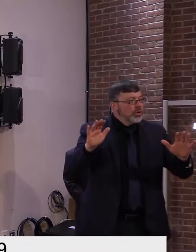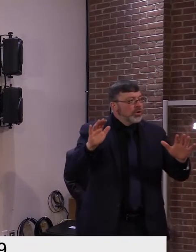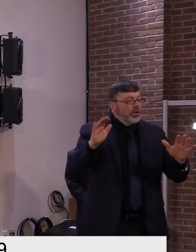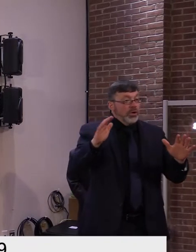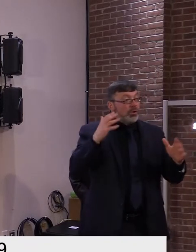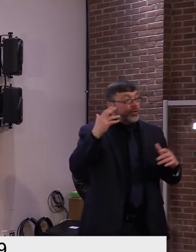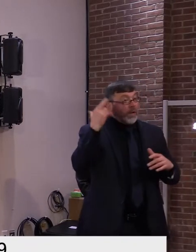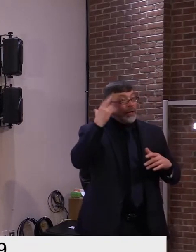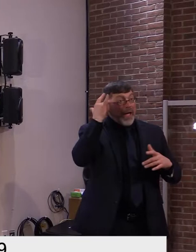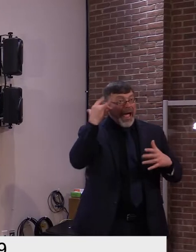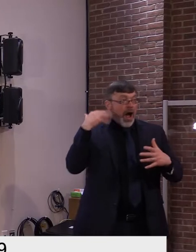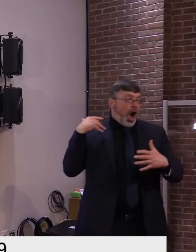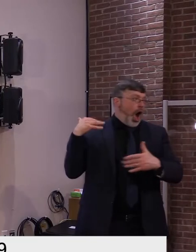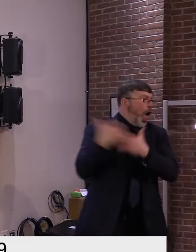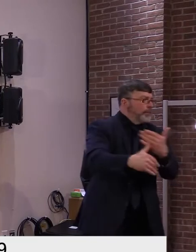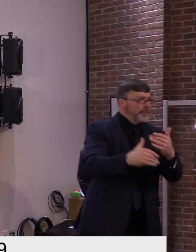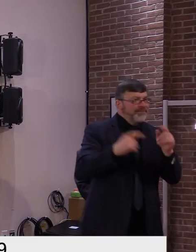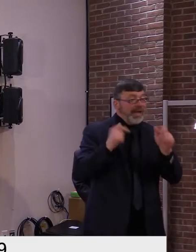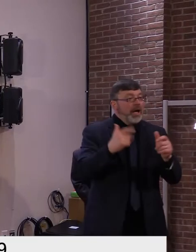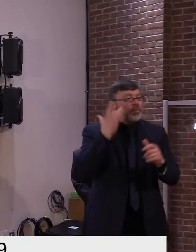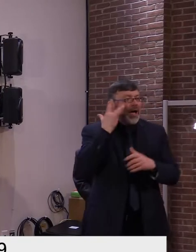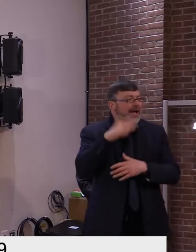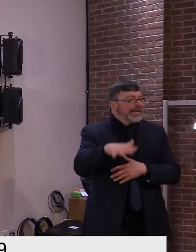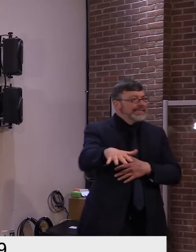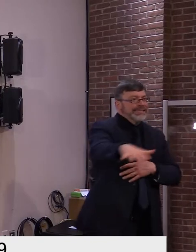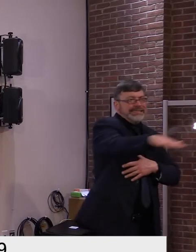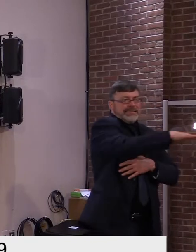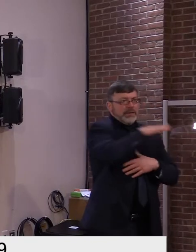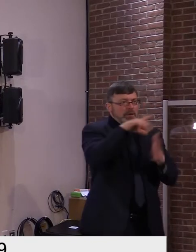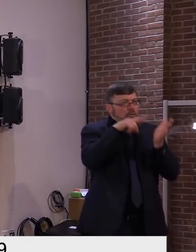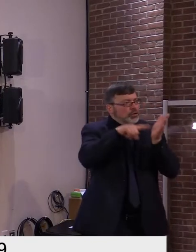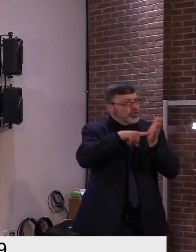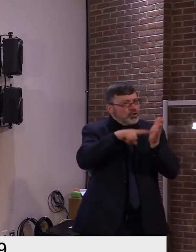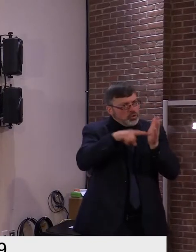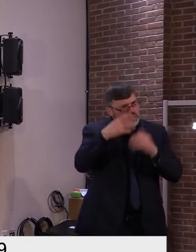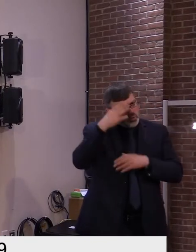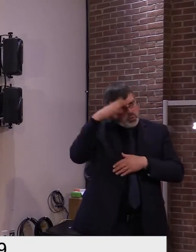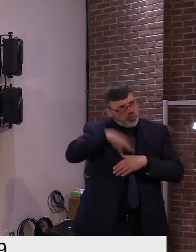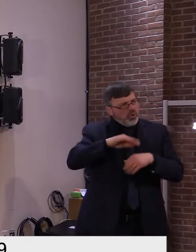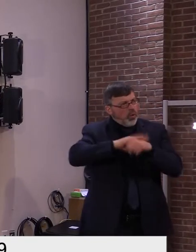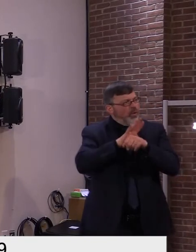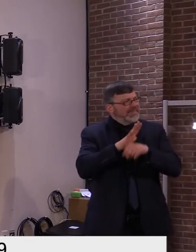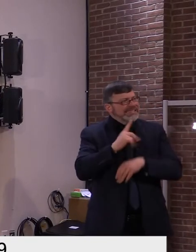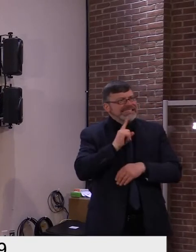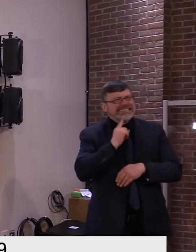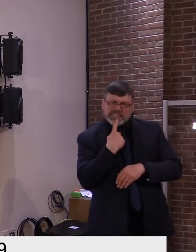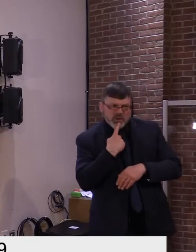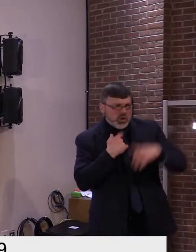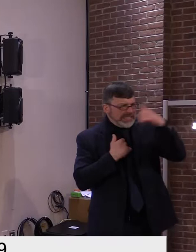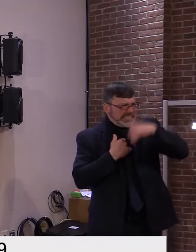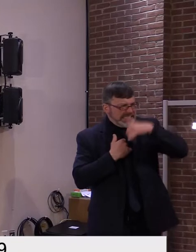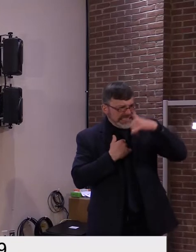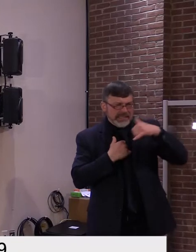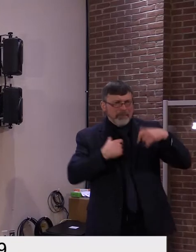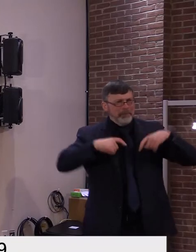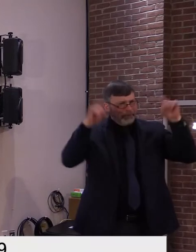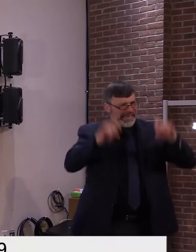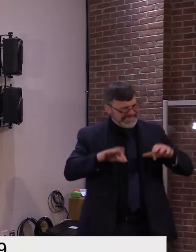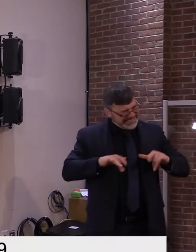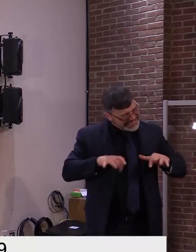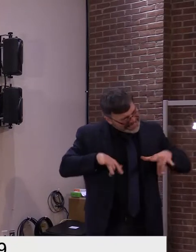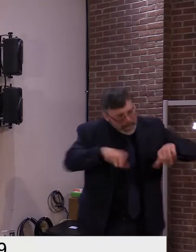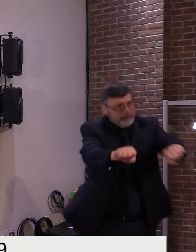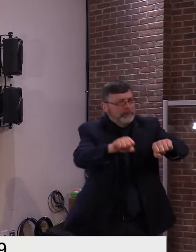research community was very well versed in, and the clinical community was already well versed in, because it was almost used for